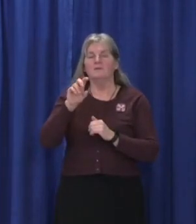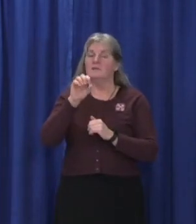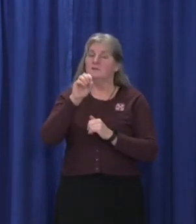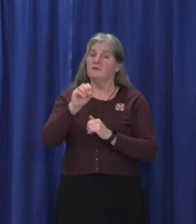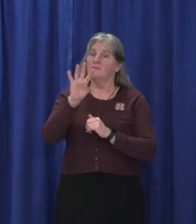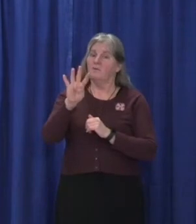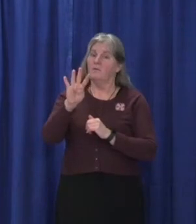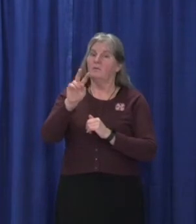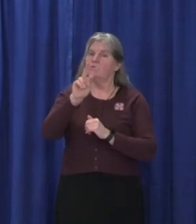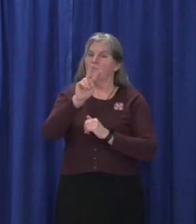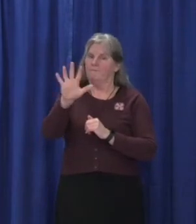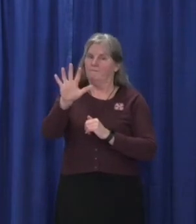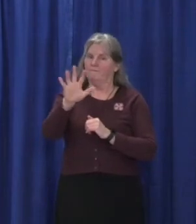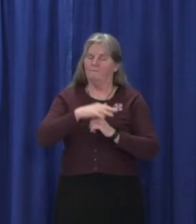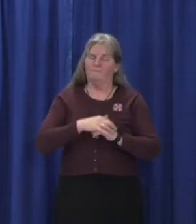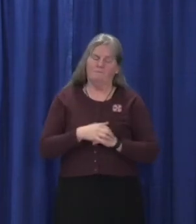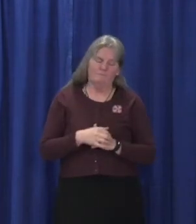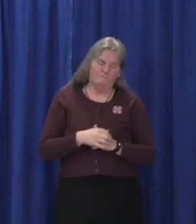1-877-374-0425.